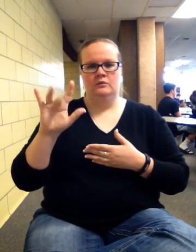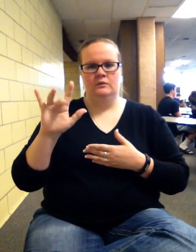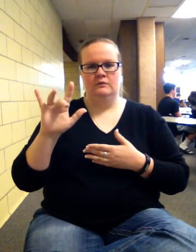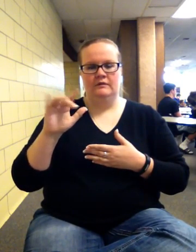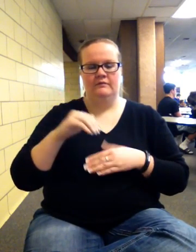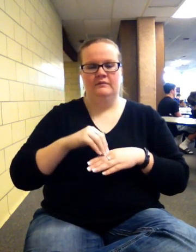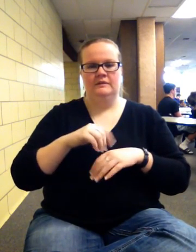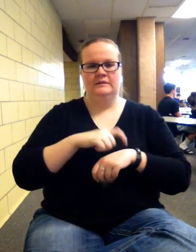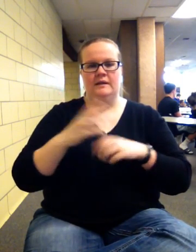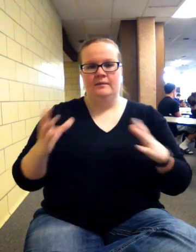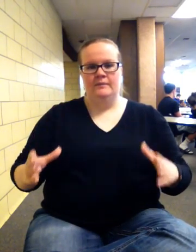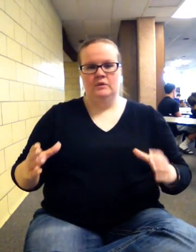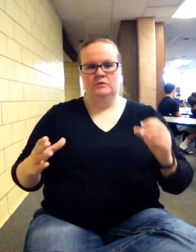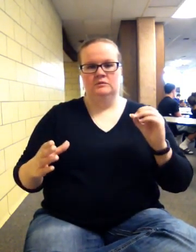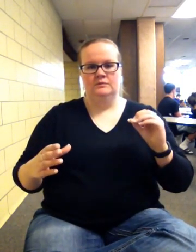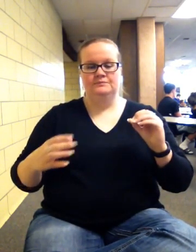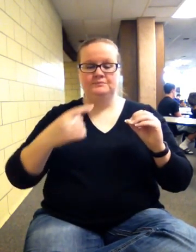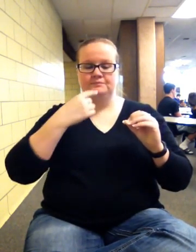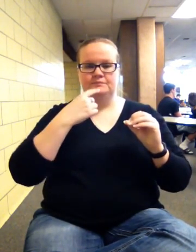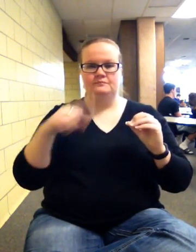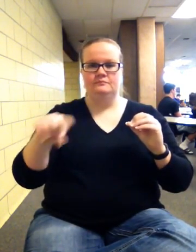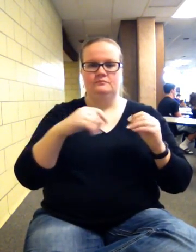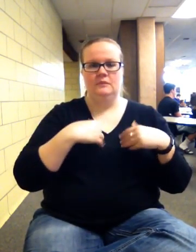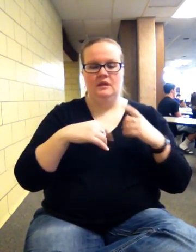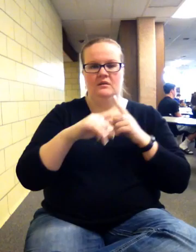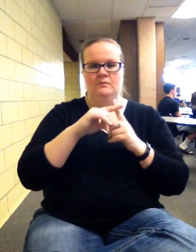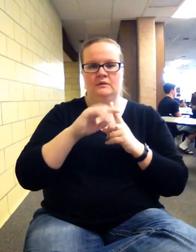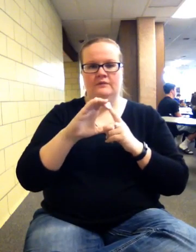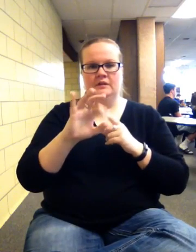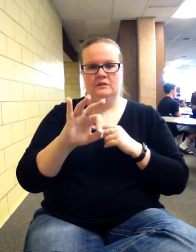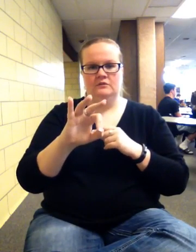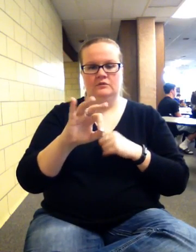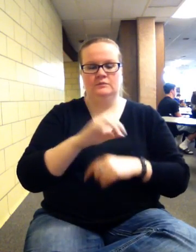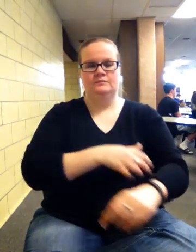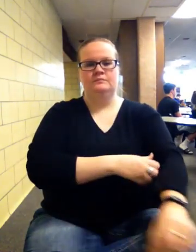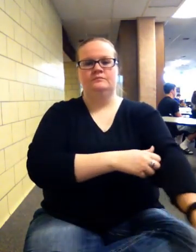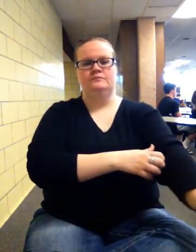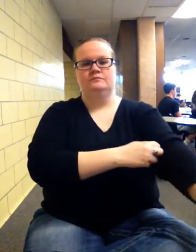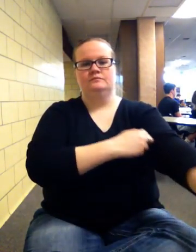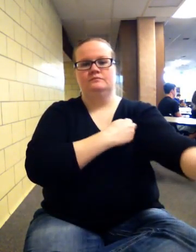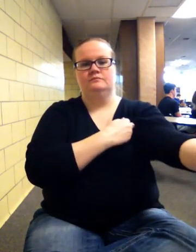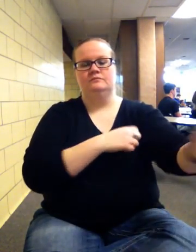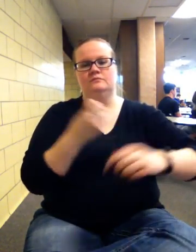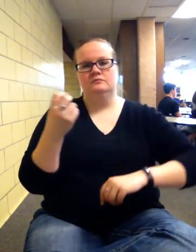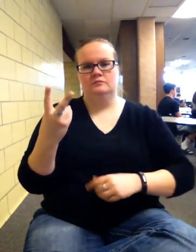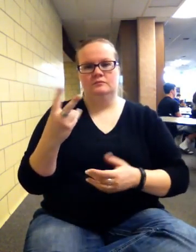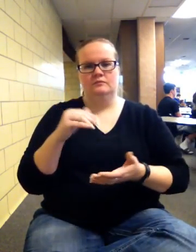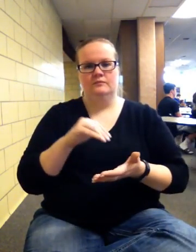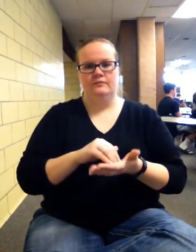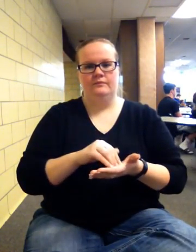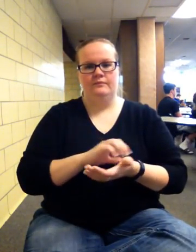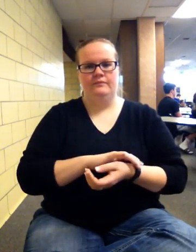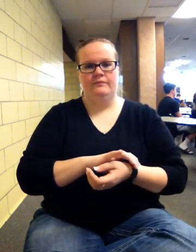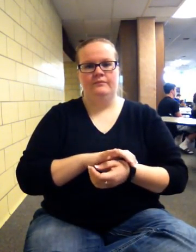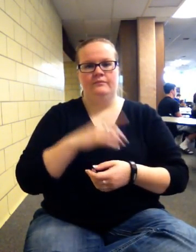Then what we're saying is we're saying that they have positive cash flows of $12,000 for eight years.